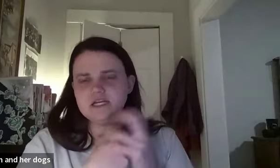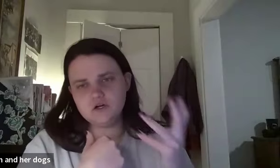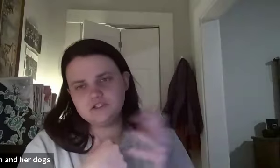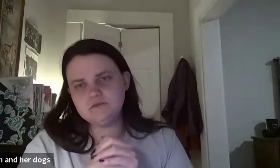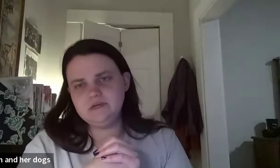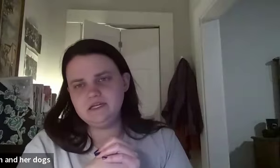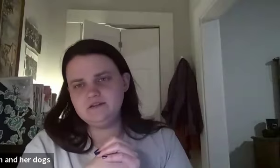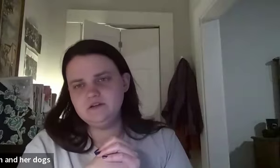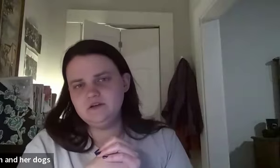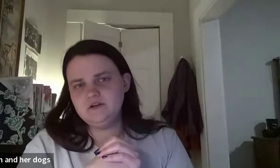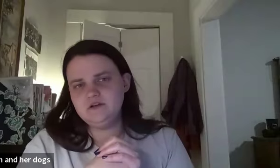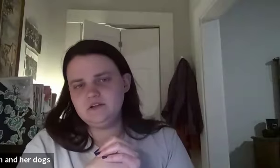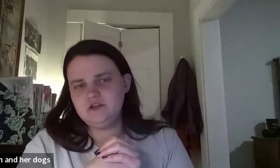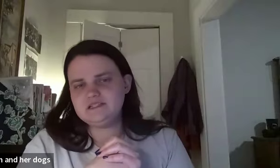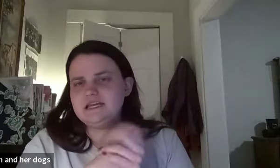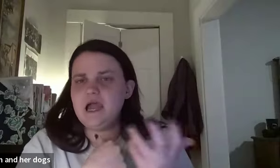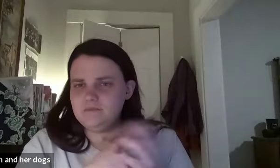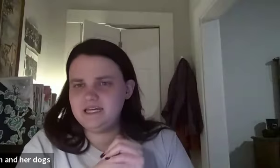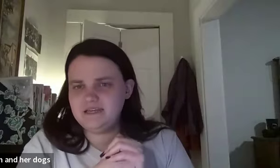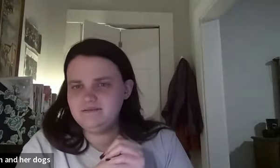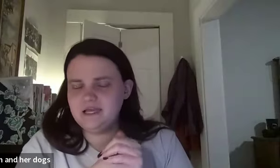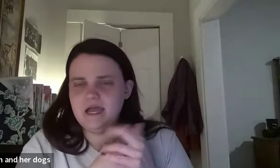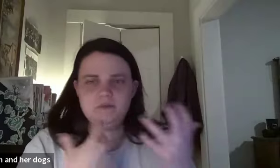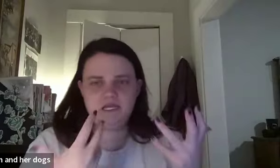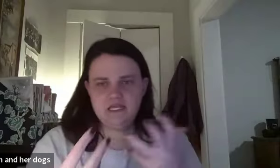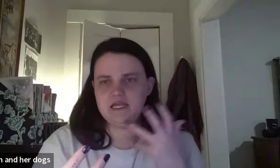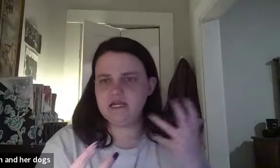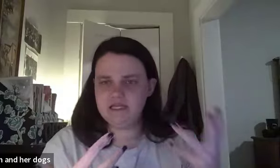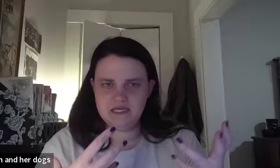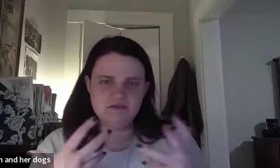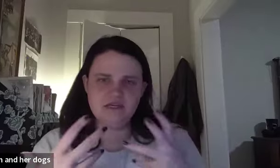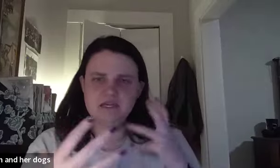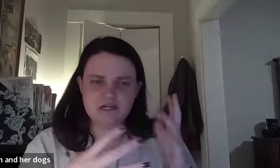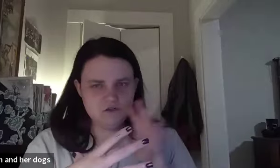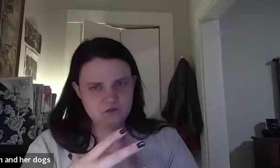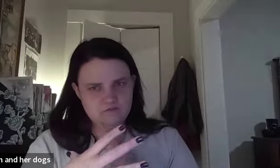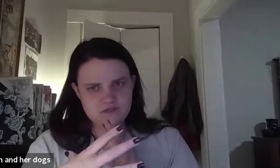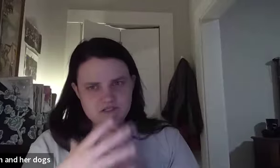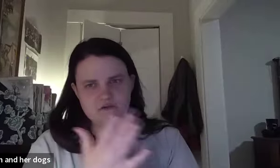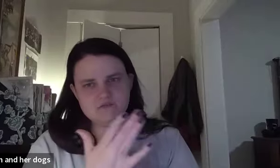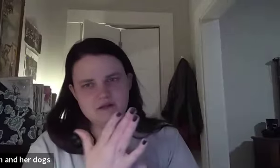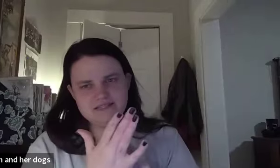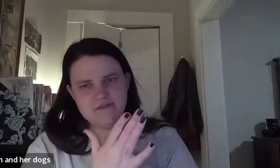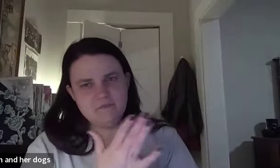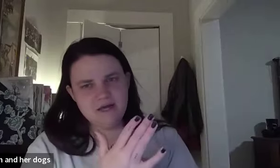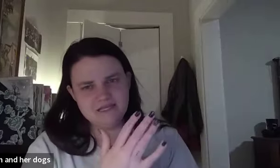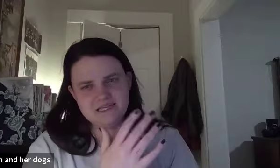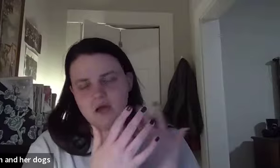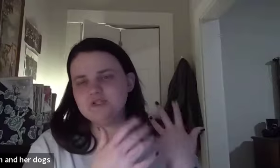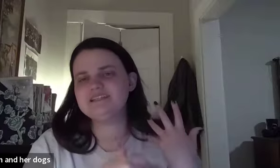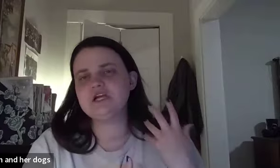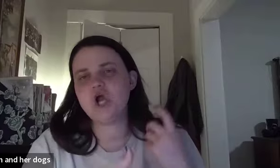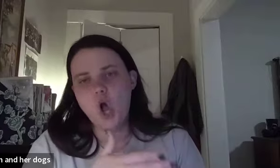it could also mean like you're asking how many, like how many can I get? It can get a little confusing. So that's why I like to add the money. Is like how much does it